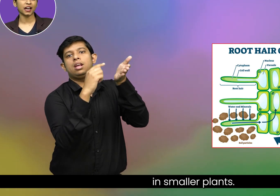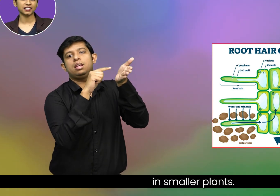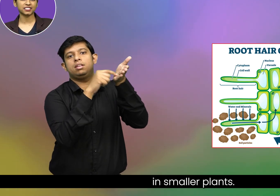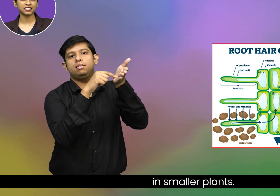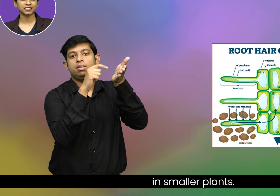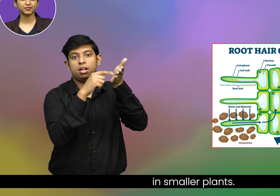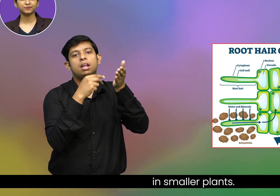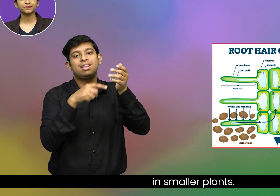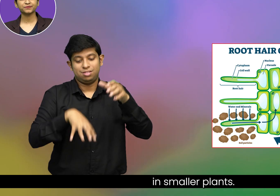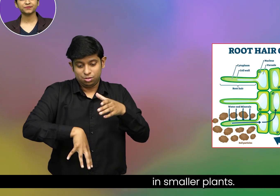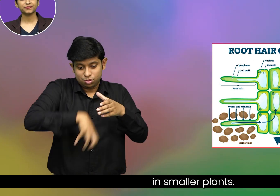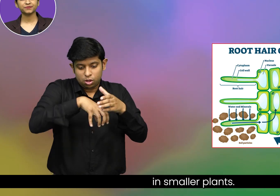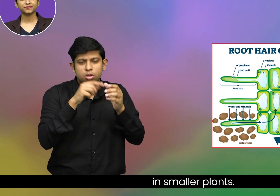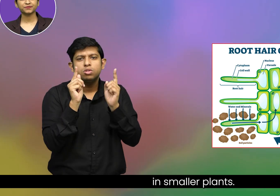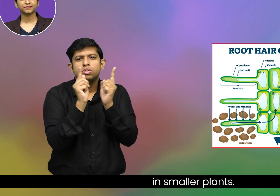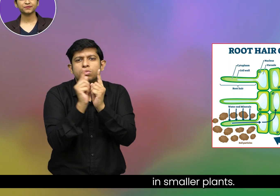smaller plants.